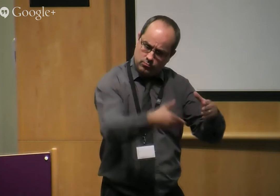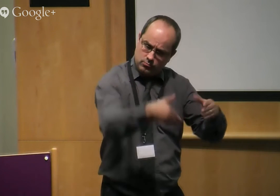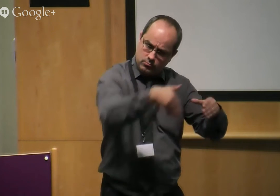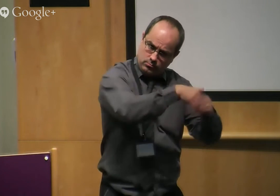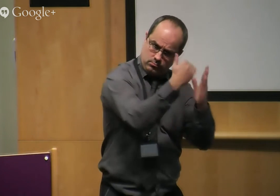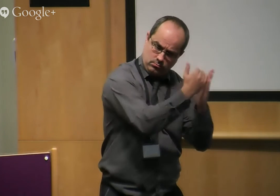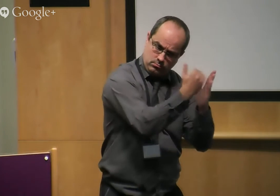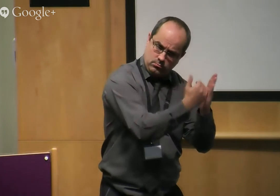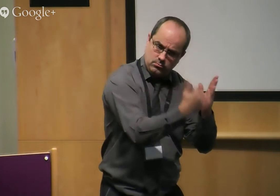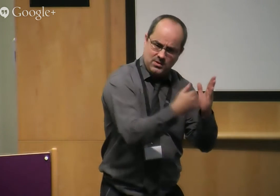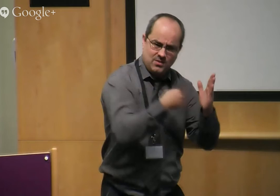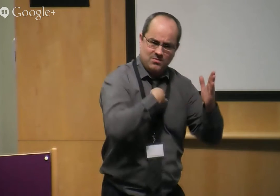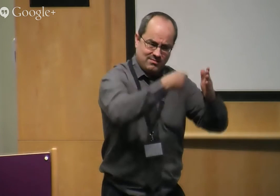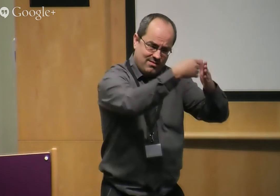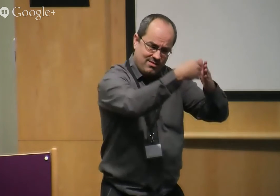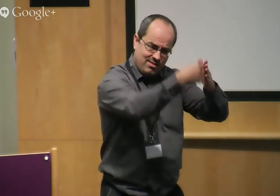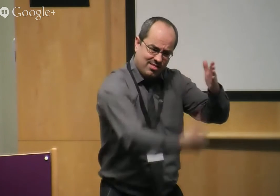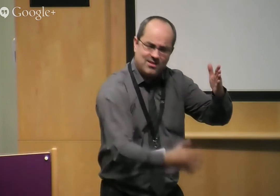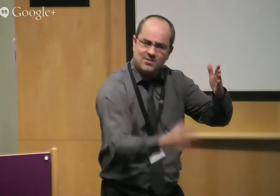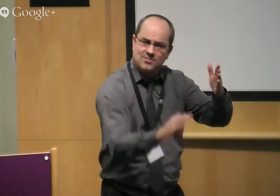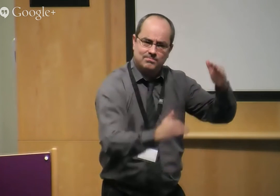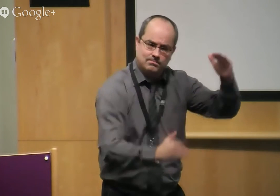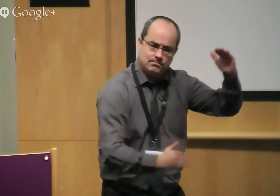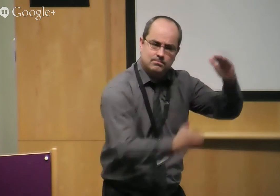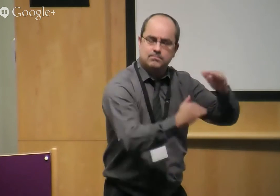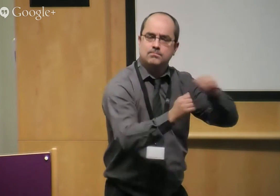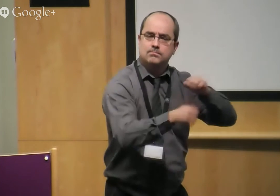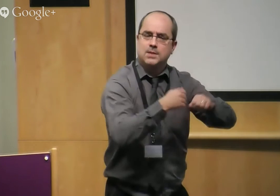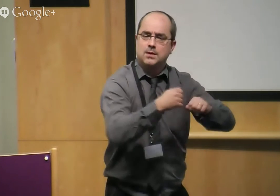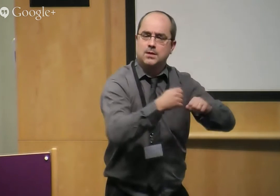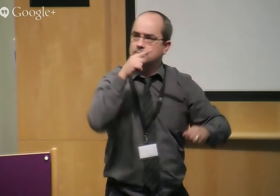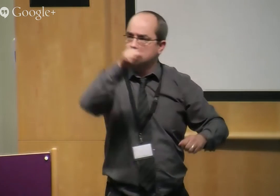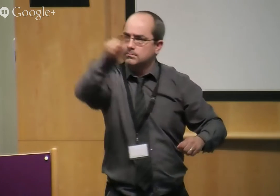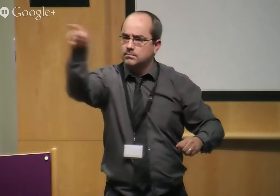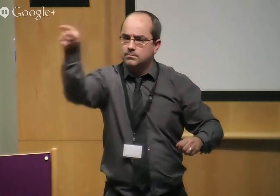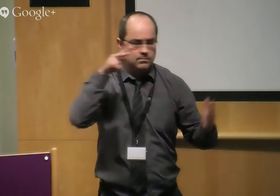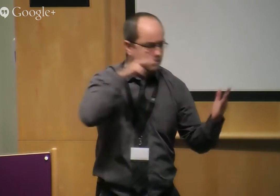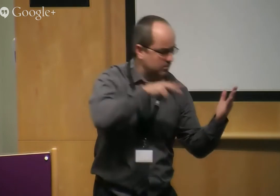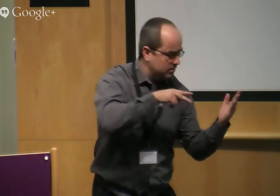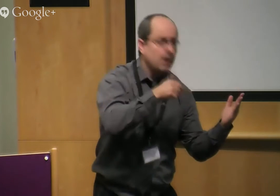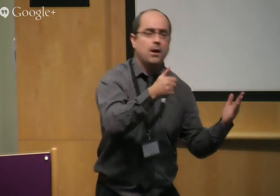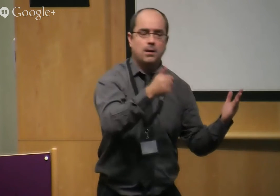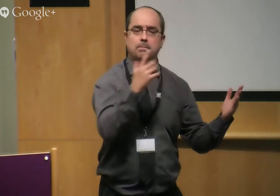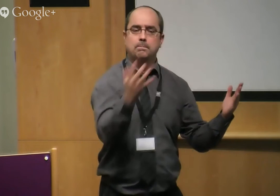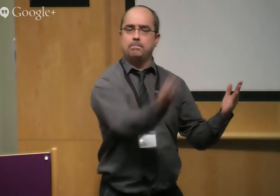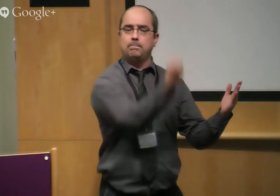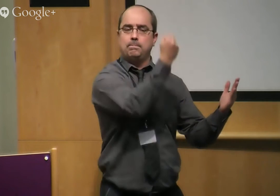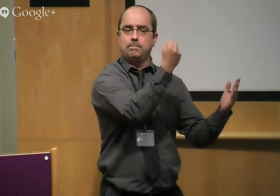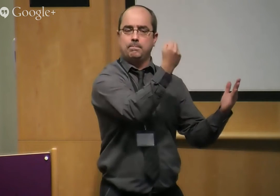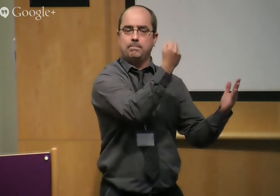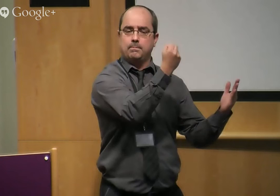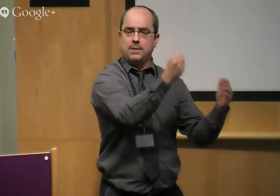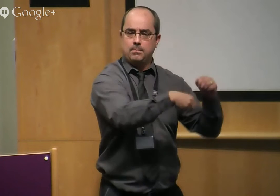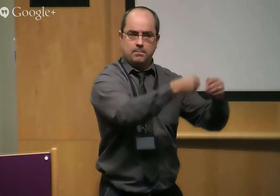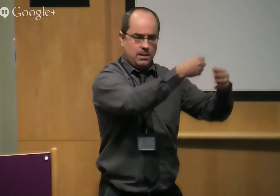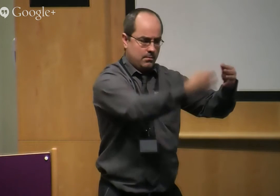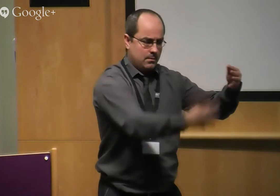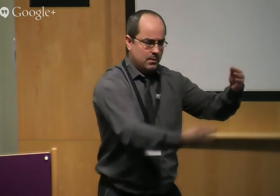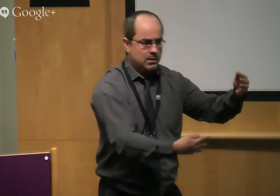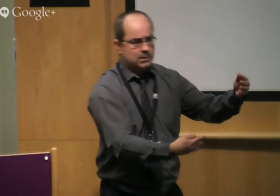and focus on these points about the BSL Charter's 5 pledges. And we're going to ask the councils if